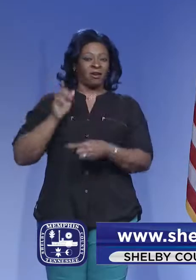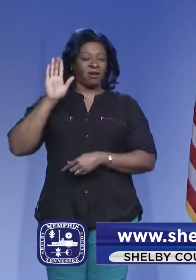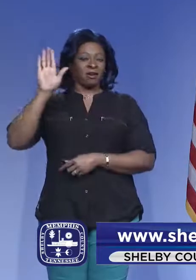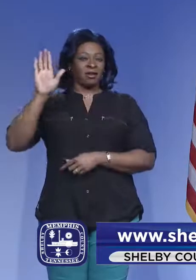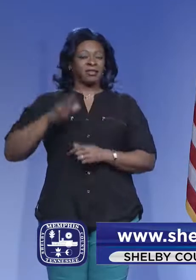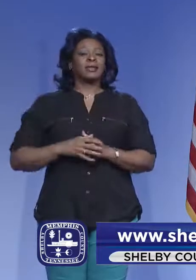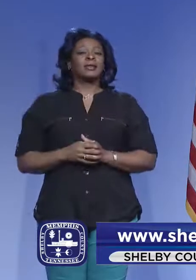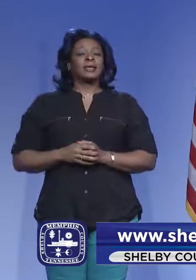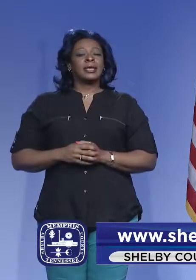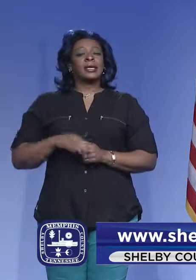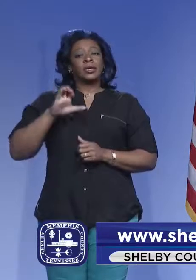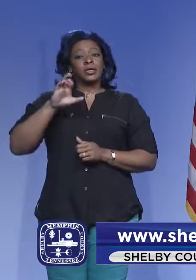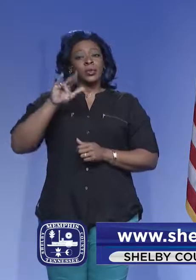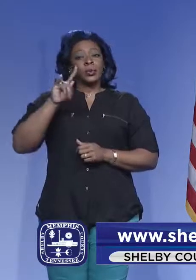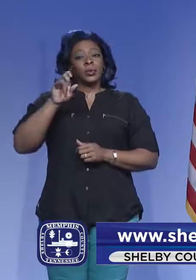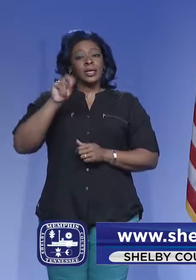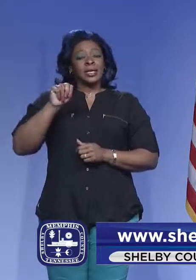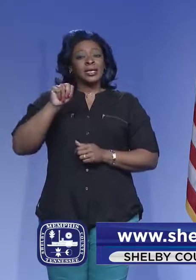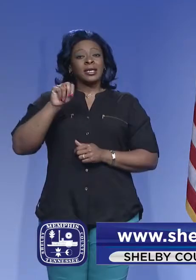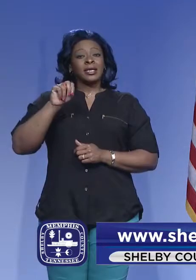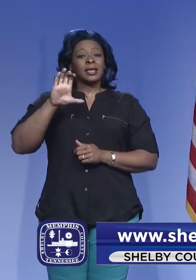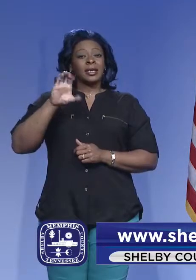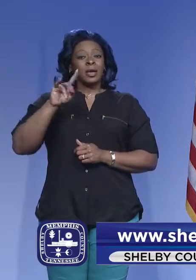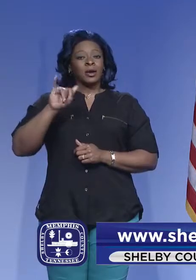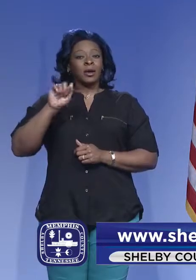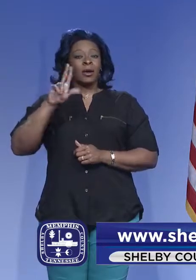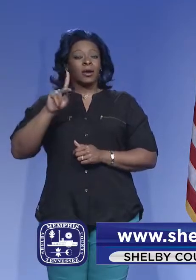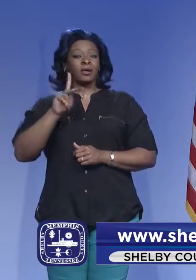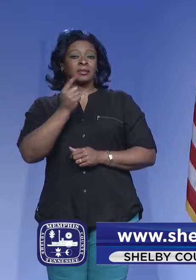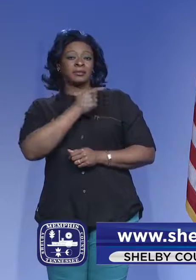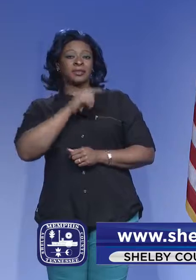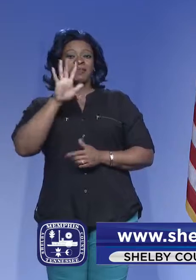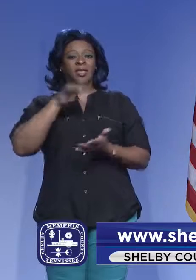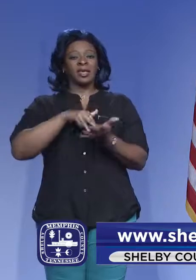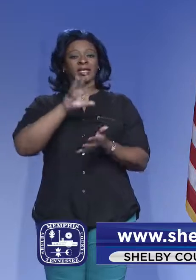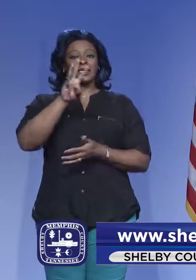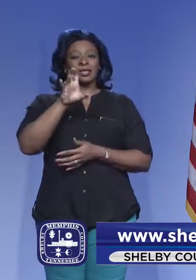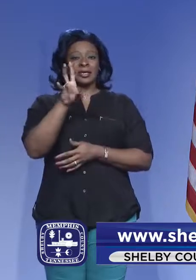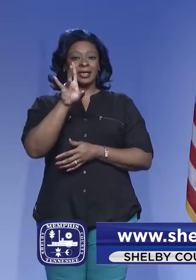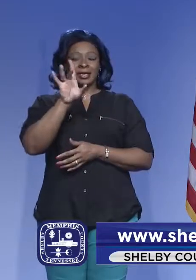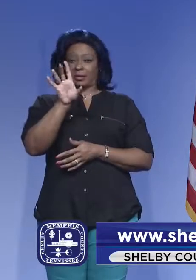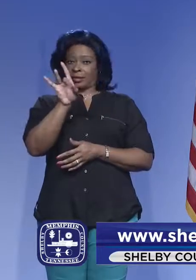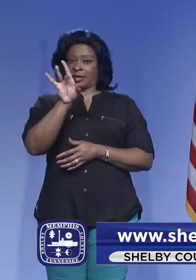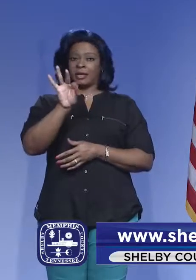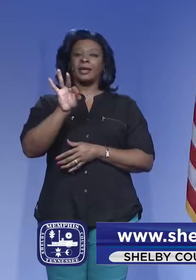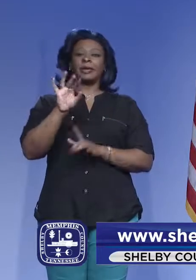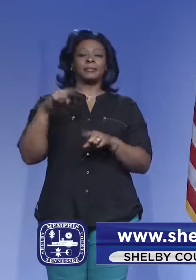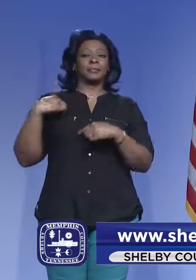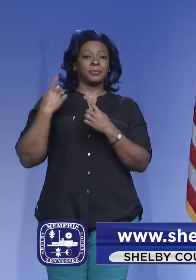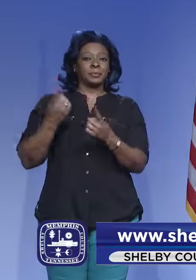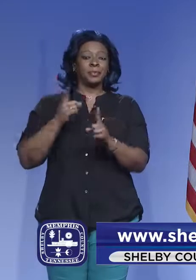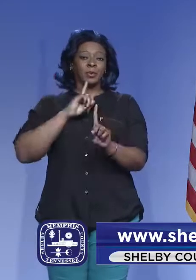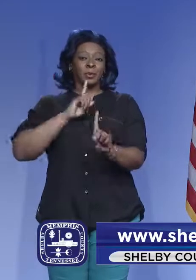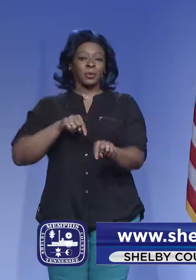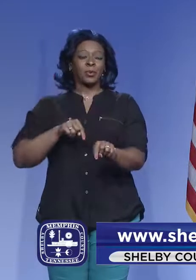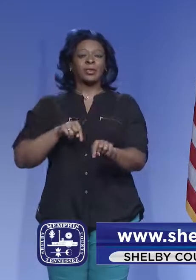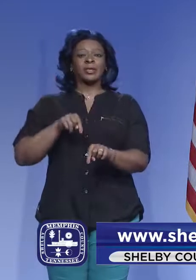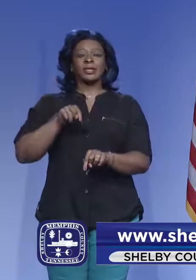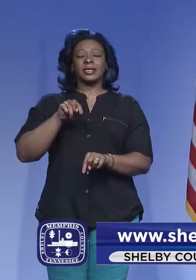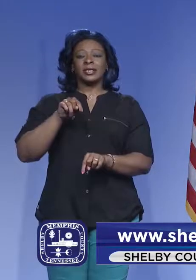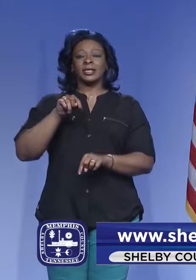far. Crittenden County in Arkansas, 5,689 cases. And that